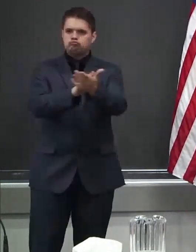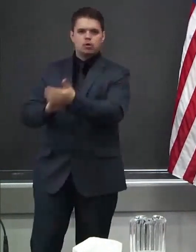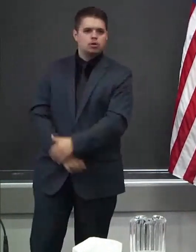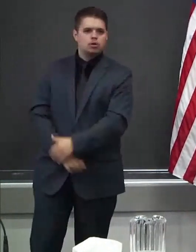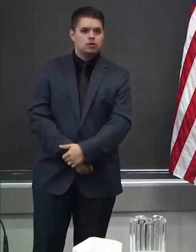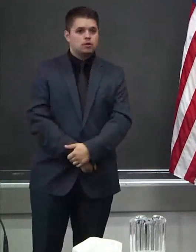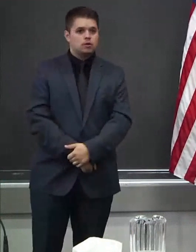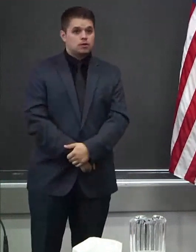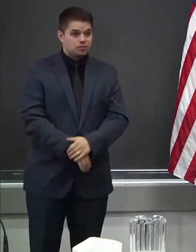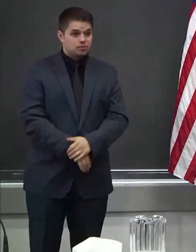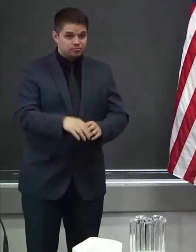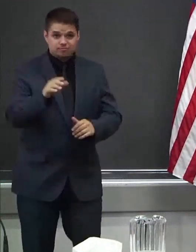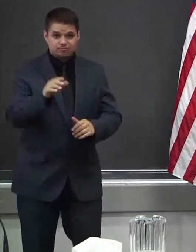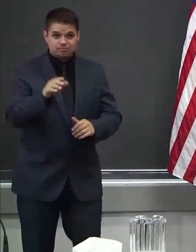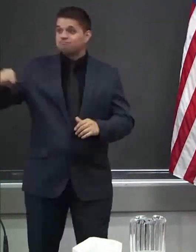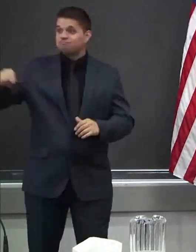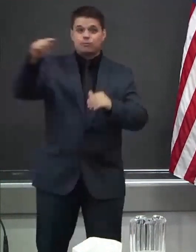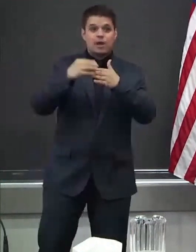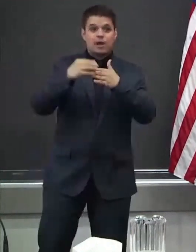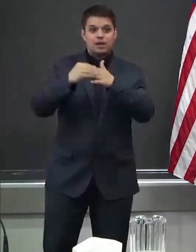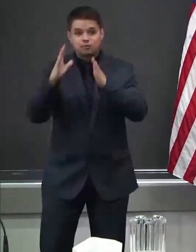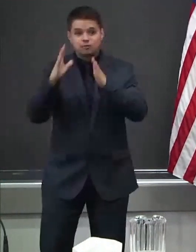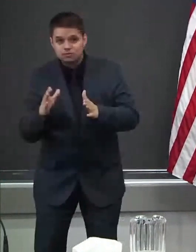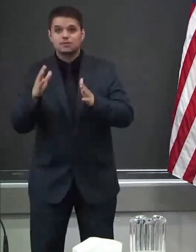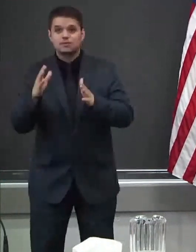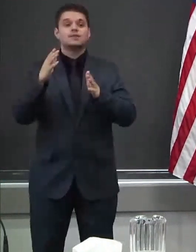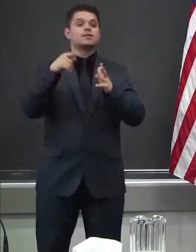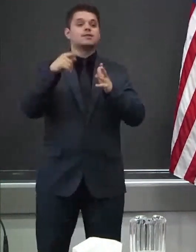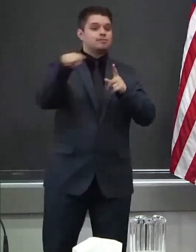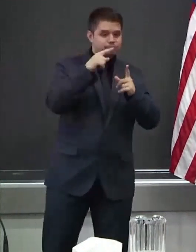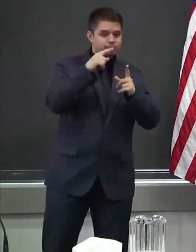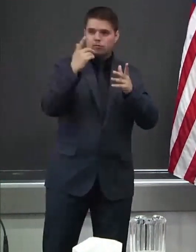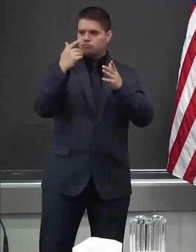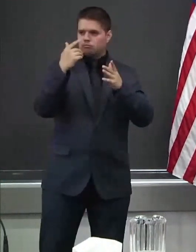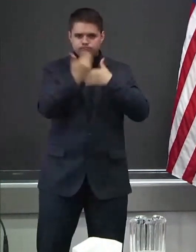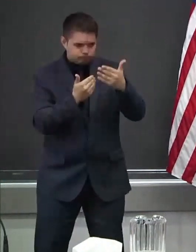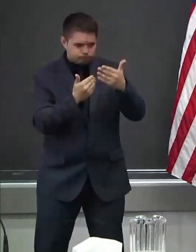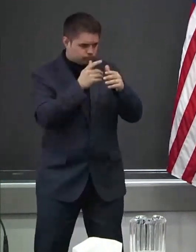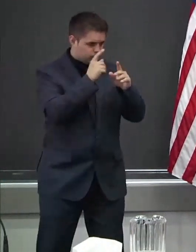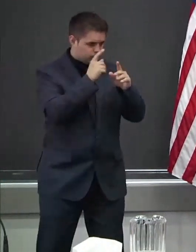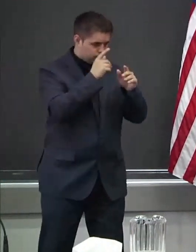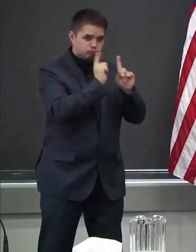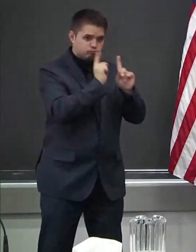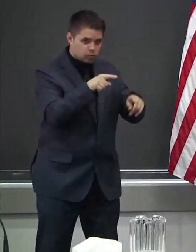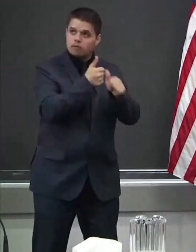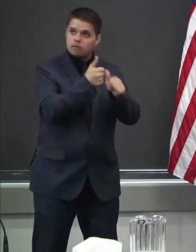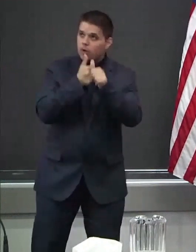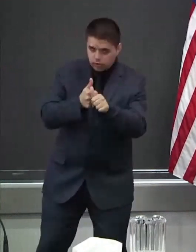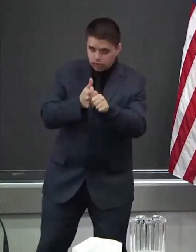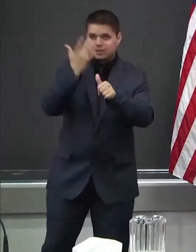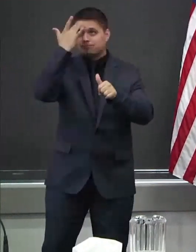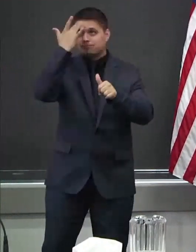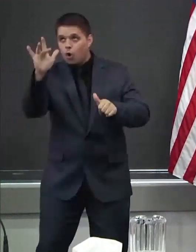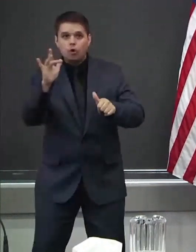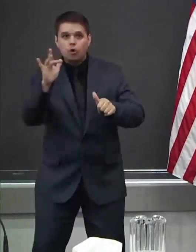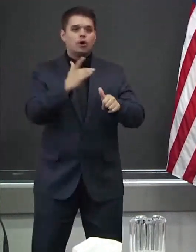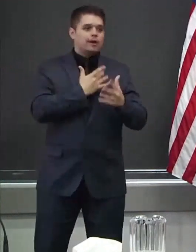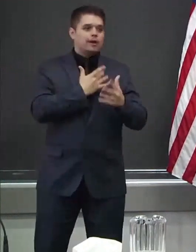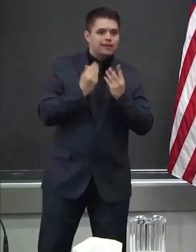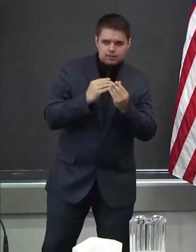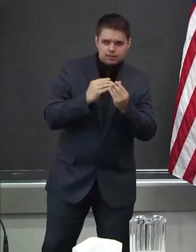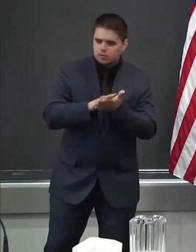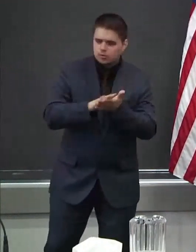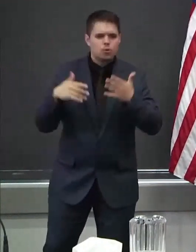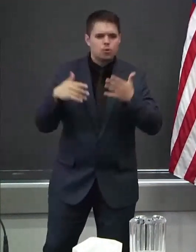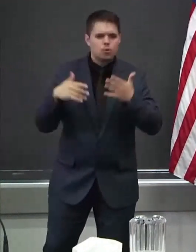kind and smart, is why we've been able to begin the reopening process. I've mentioned before